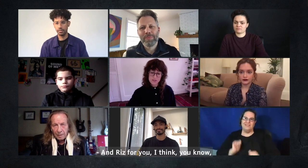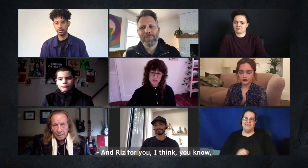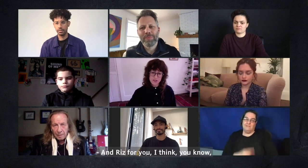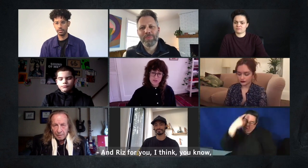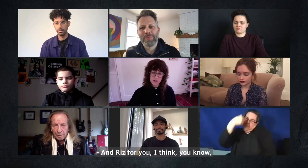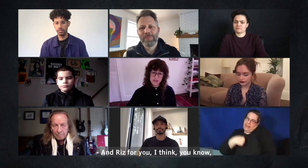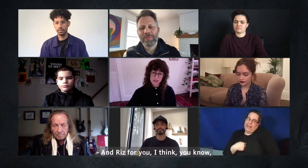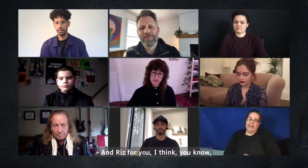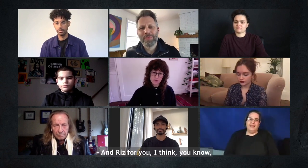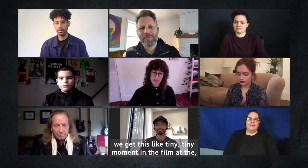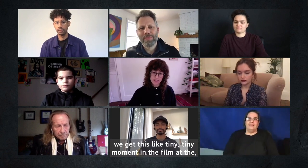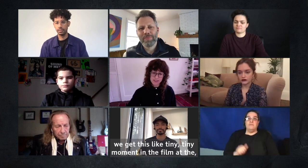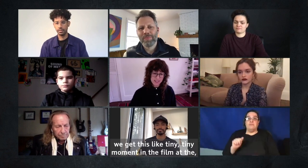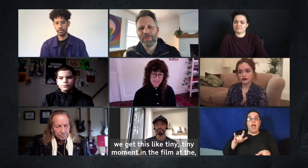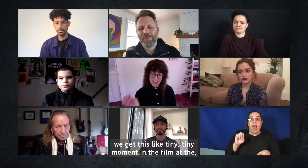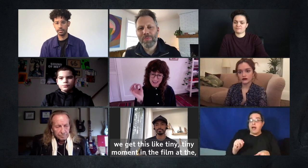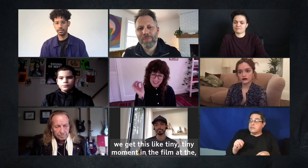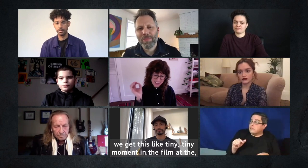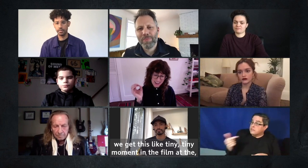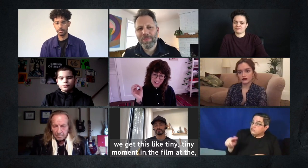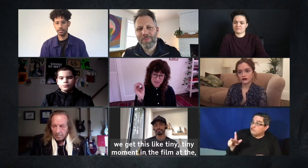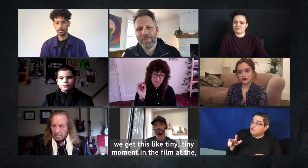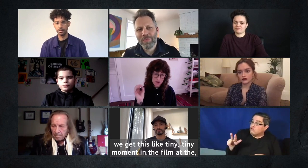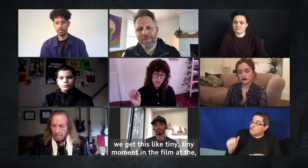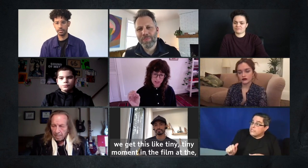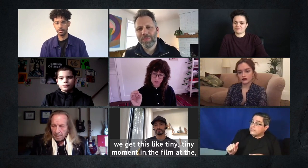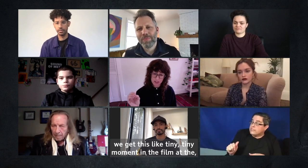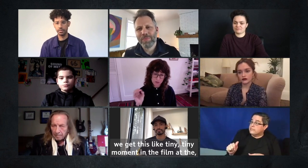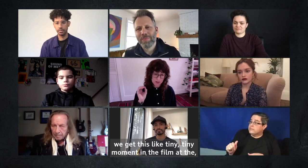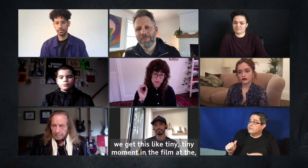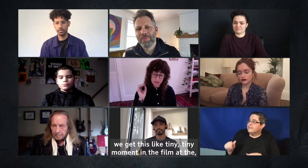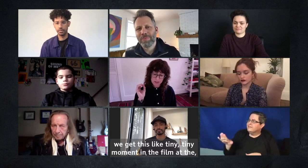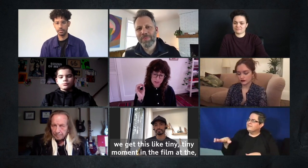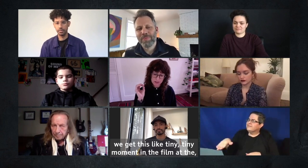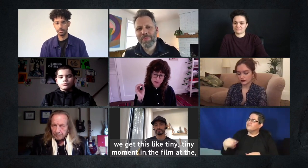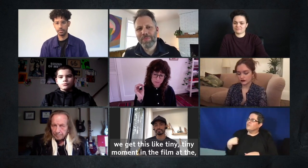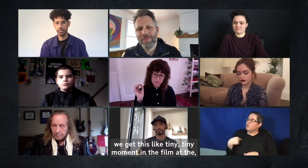And Riz, for you, I think, you know, we get this like tiny, tiny moment in the film